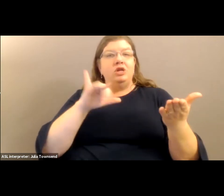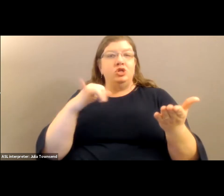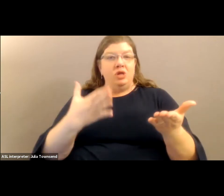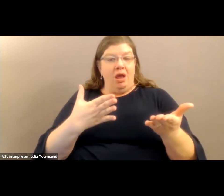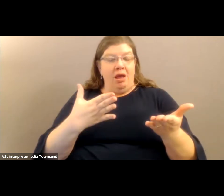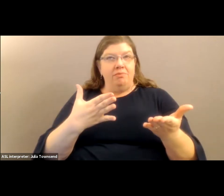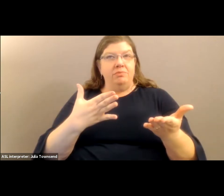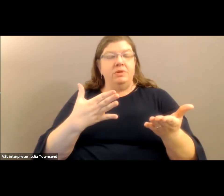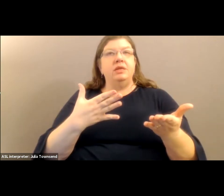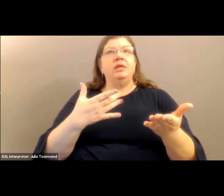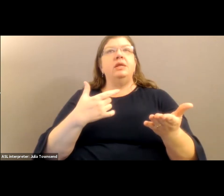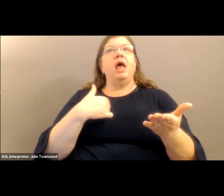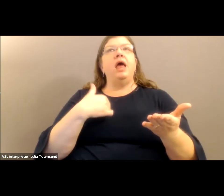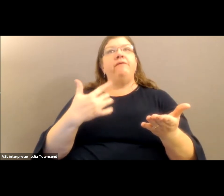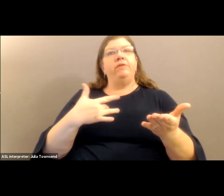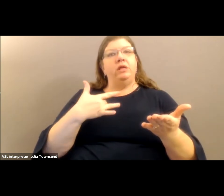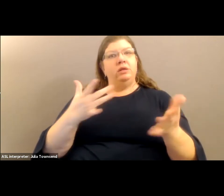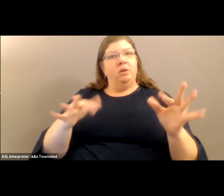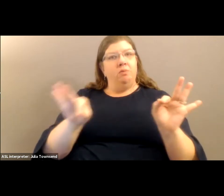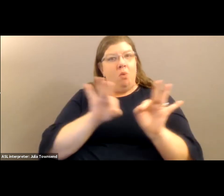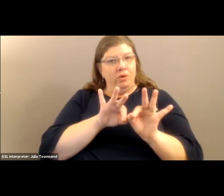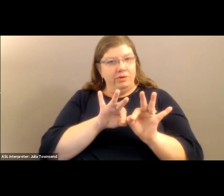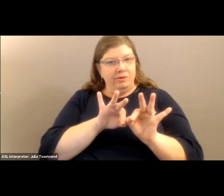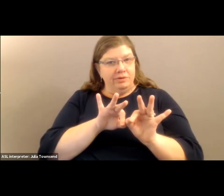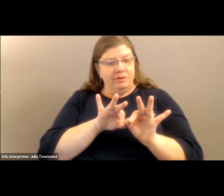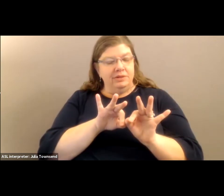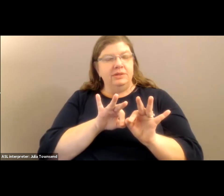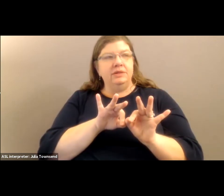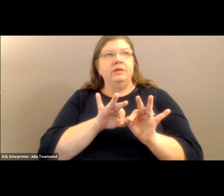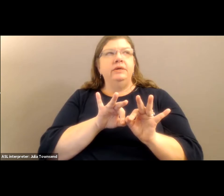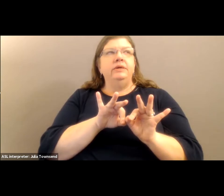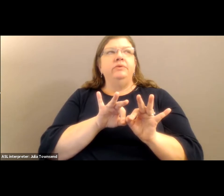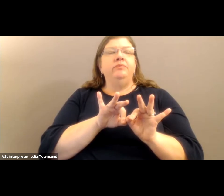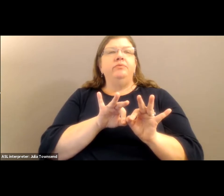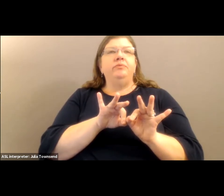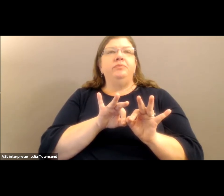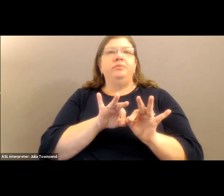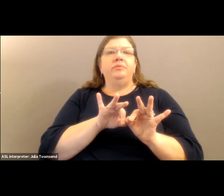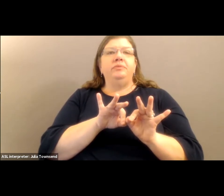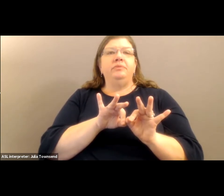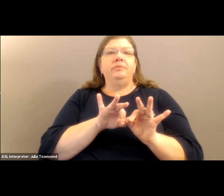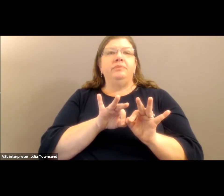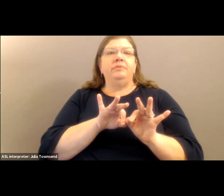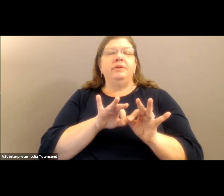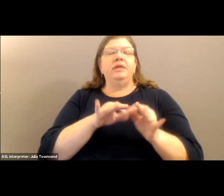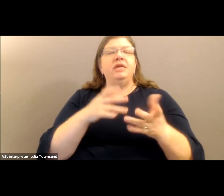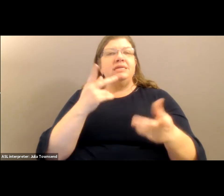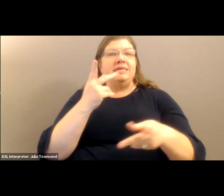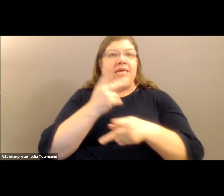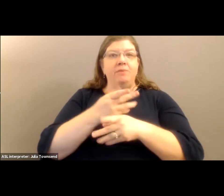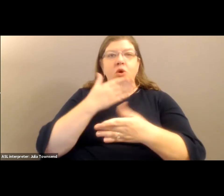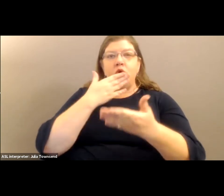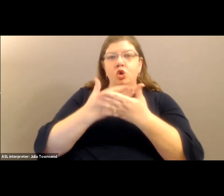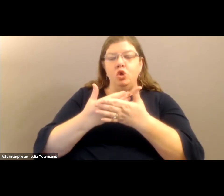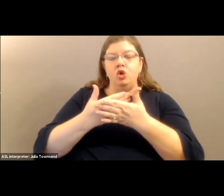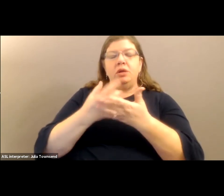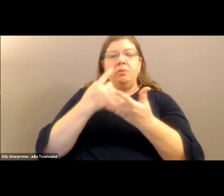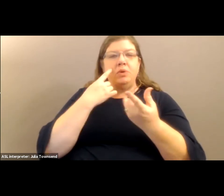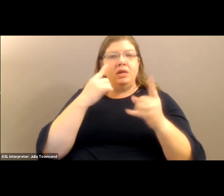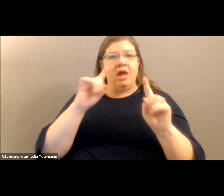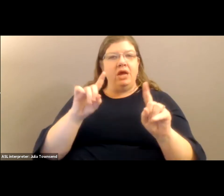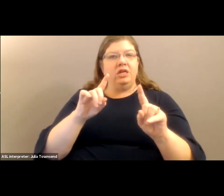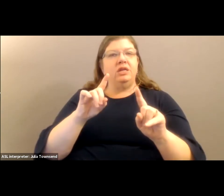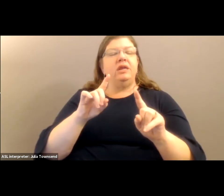I find to be really important, is maintaining our good, productive, quality relationships with our